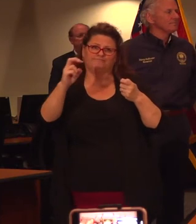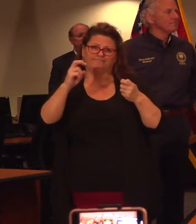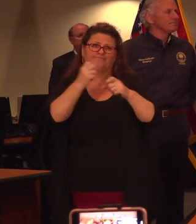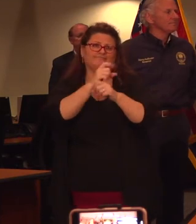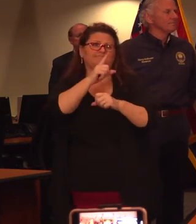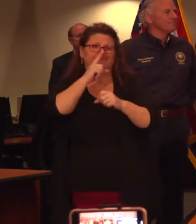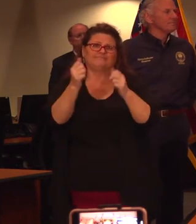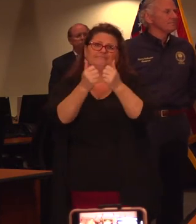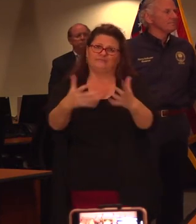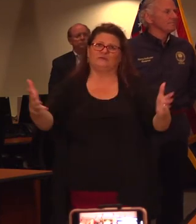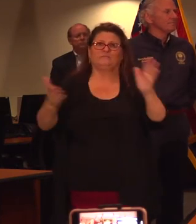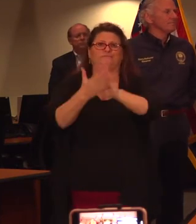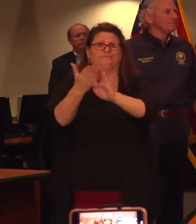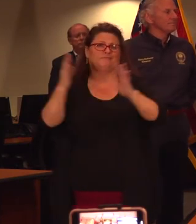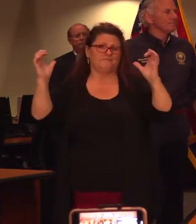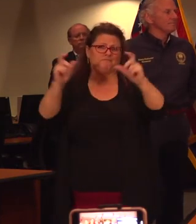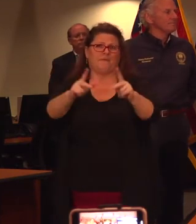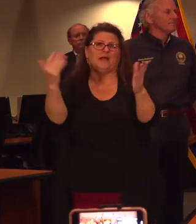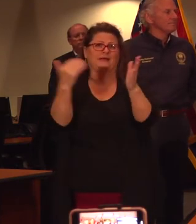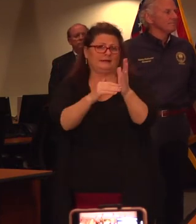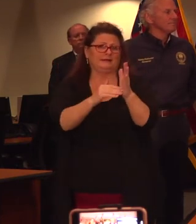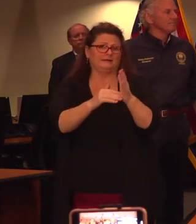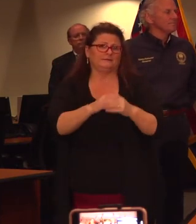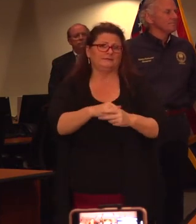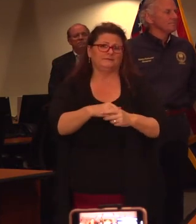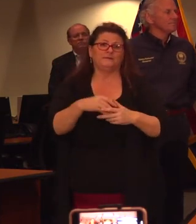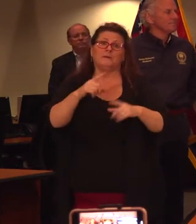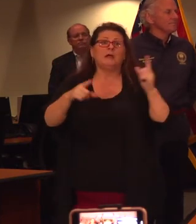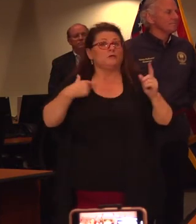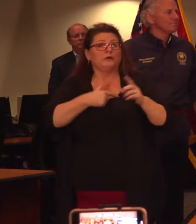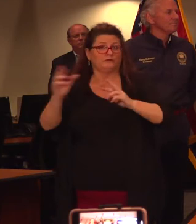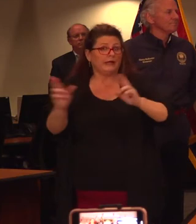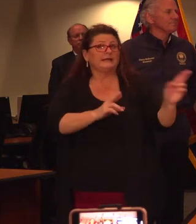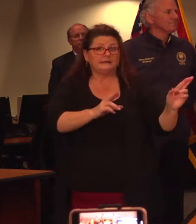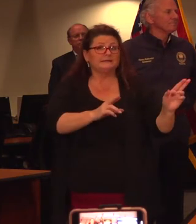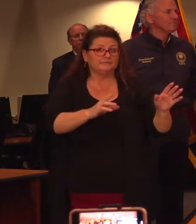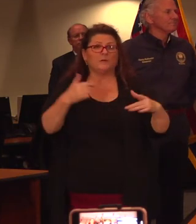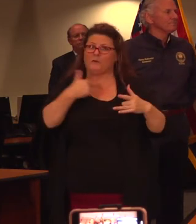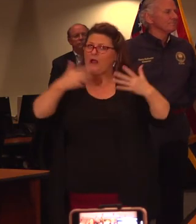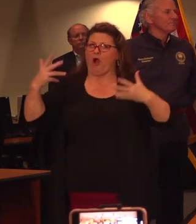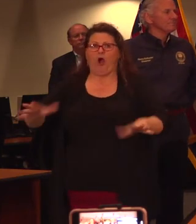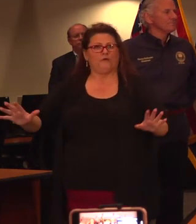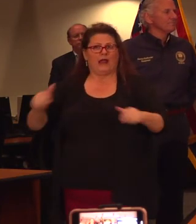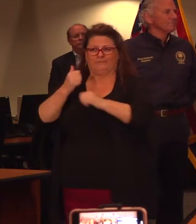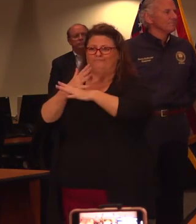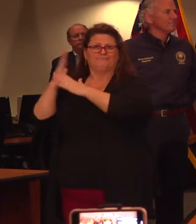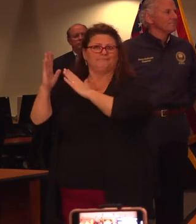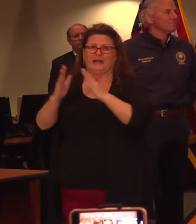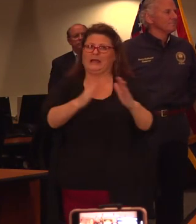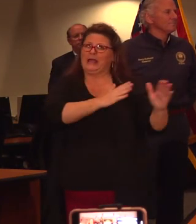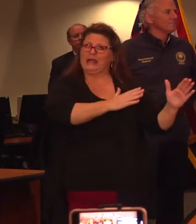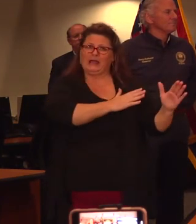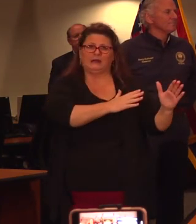make everything come back together and work. We are ready for this. We have been planning it. We will have outlines for our